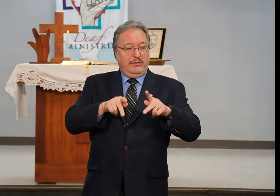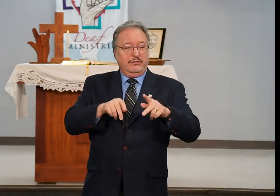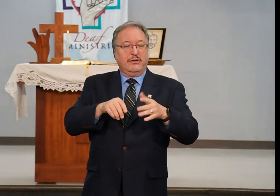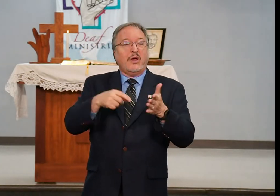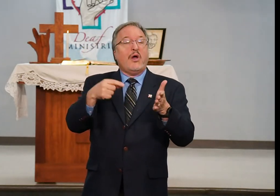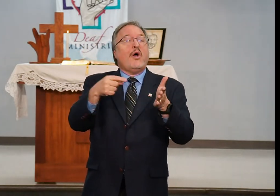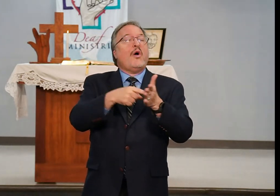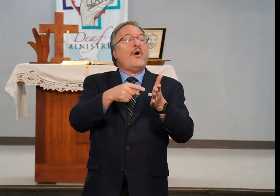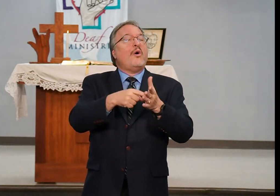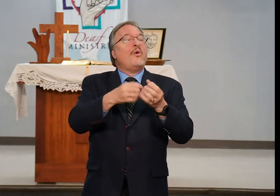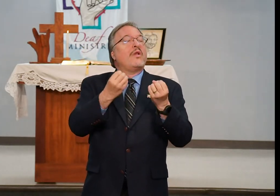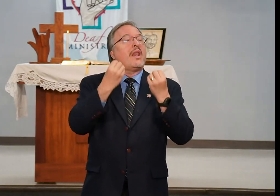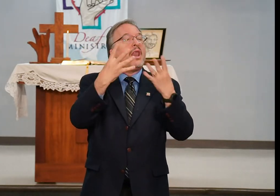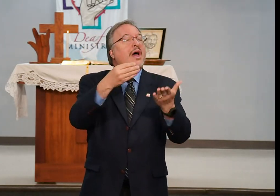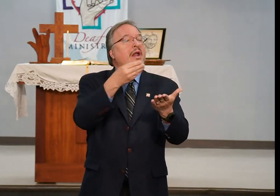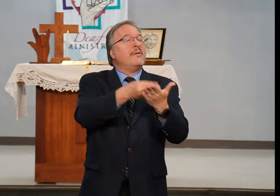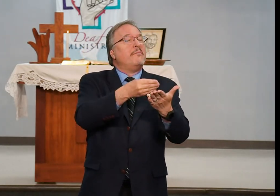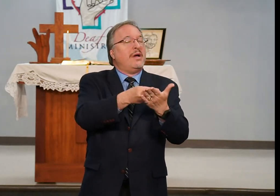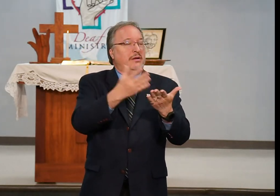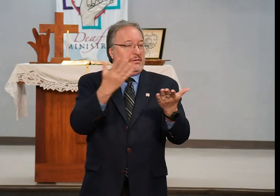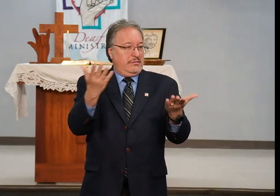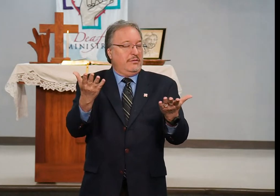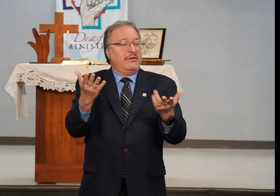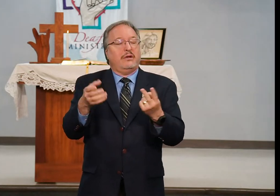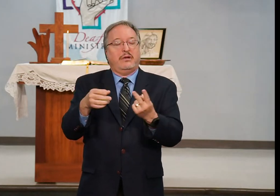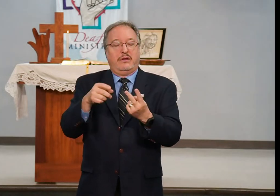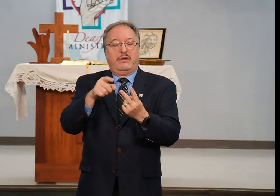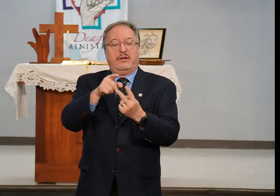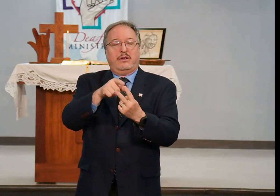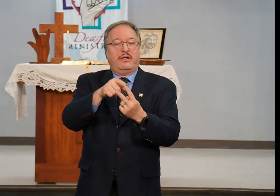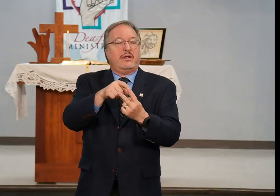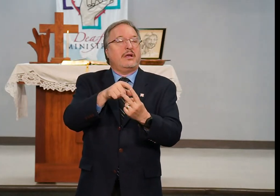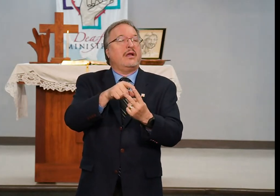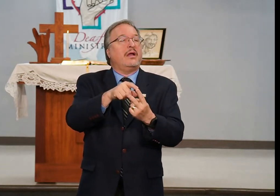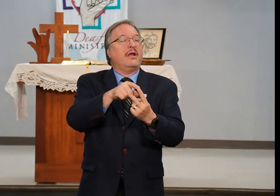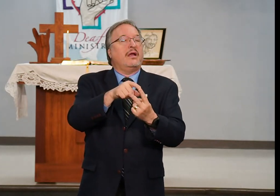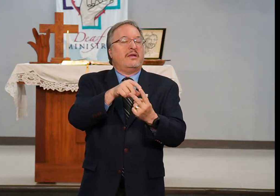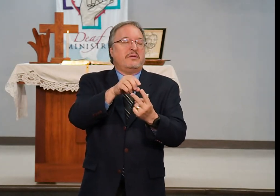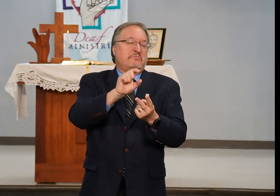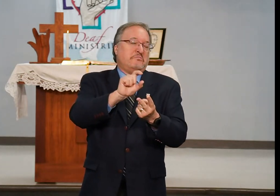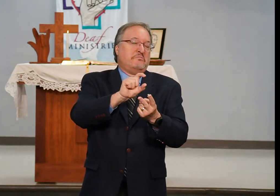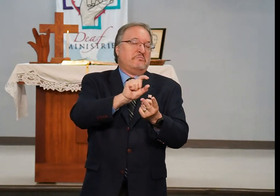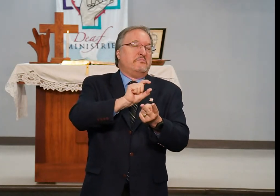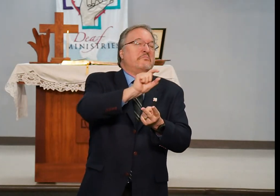that if two people owed a great sum of money